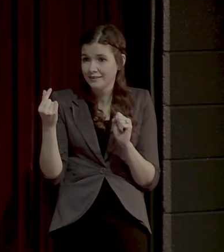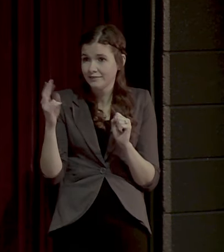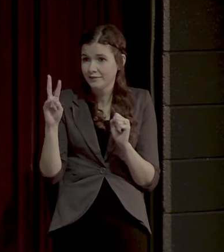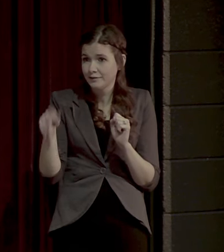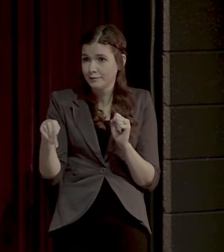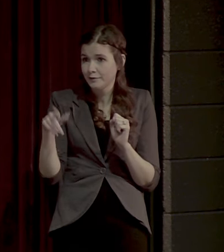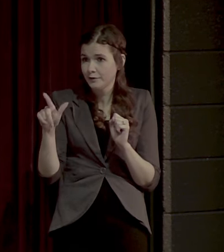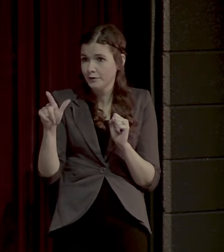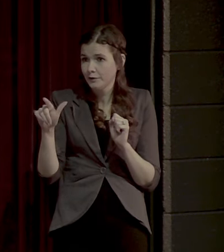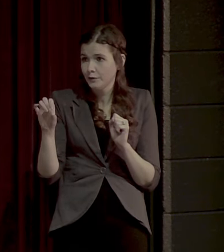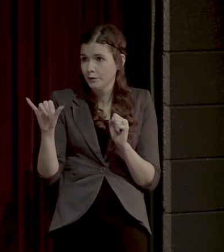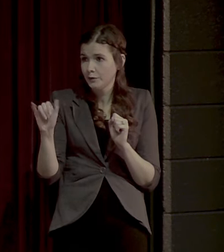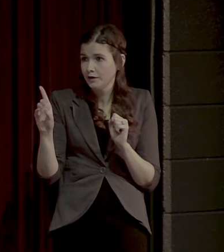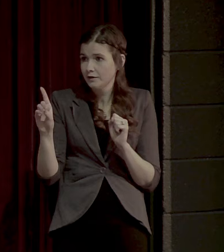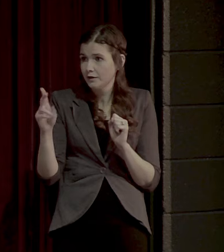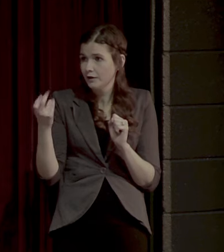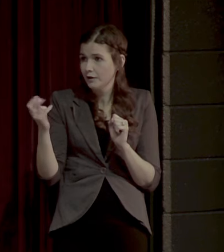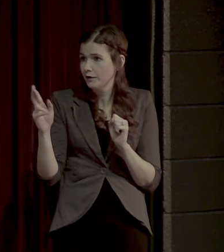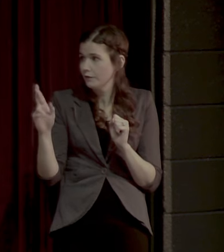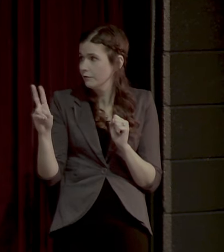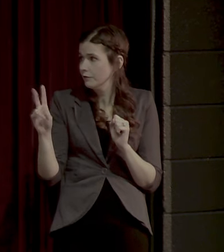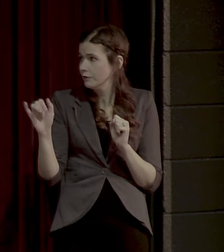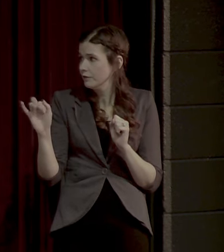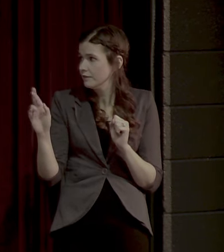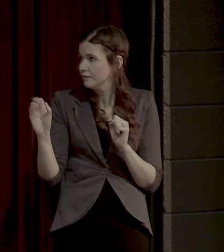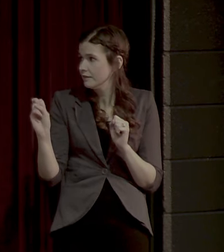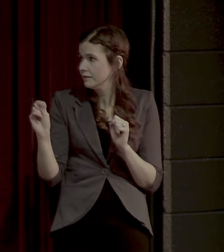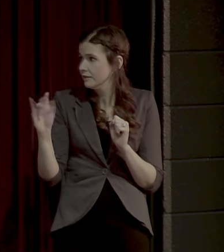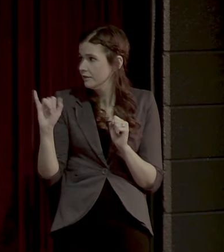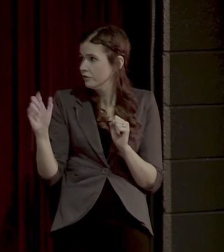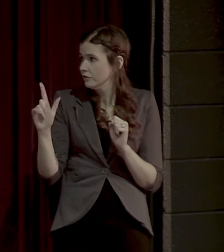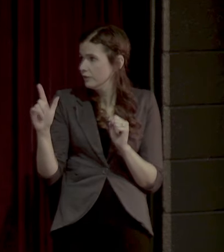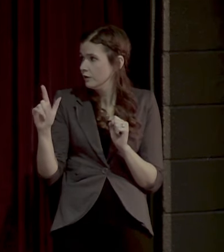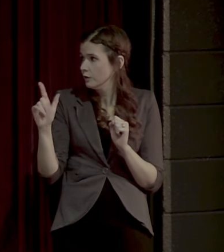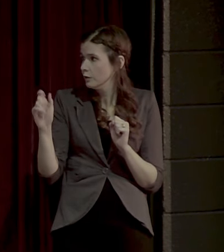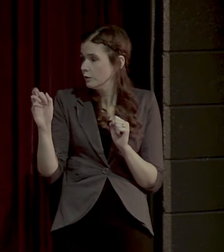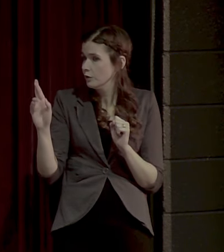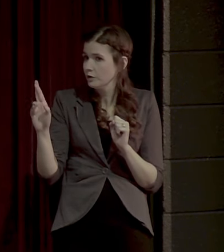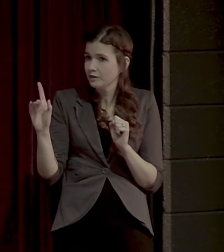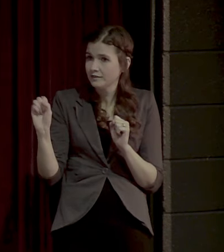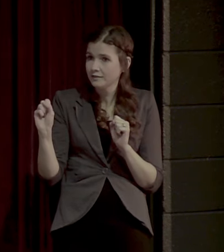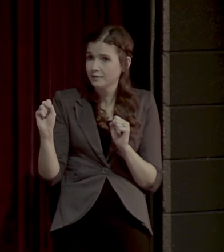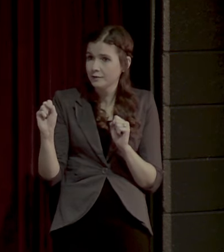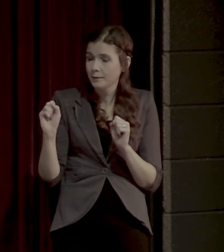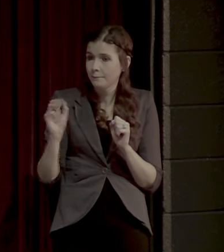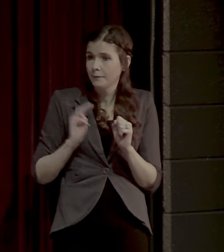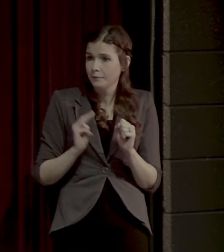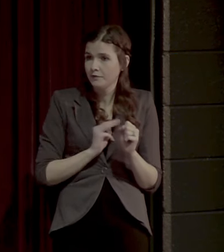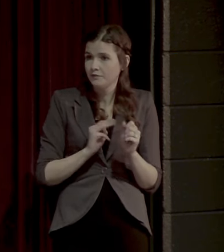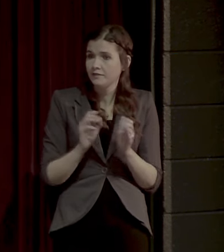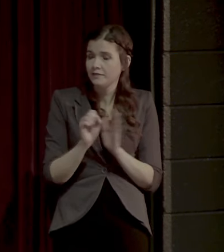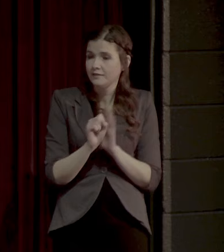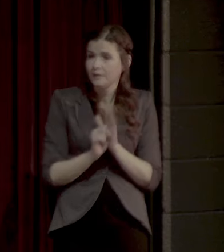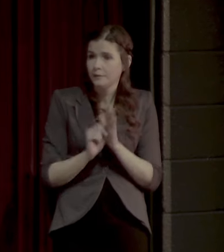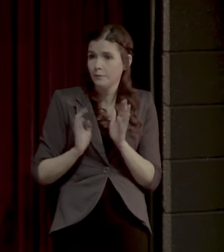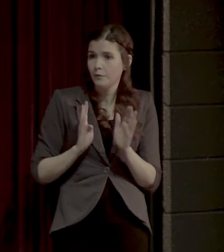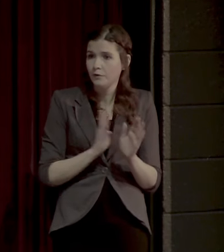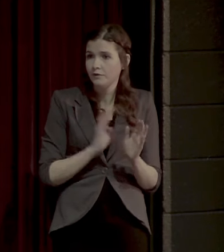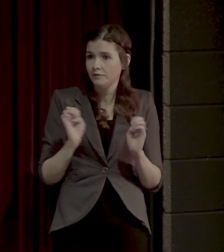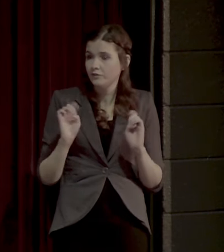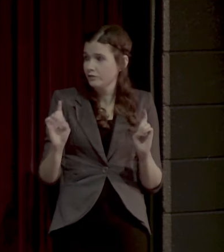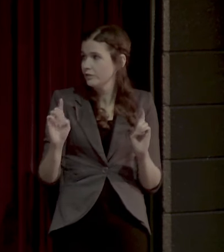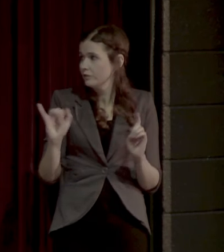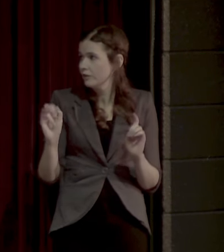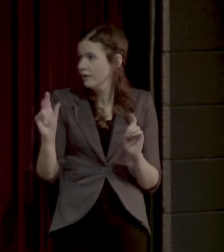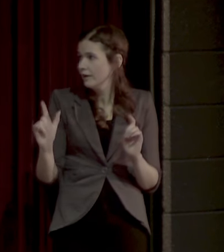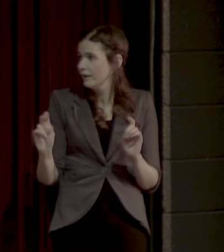Vice President Lloyd Halverson, Jill Luders, member of the State Board of Higher Education, Dan Kurtz, president of the